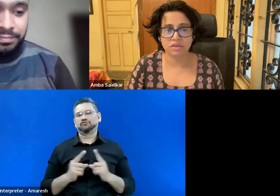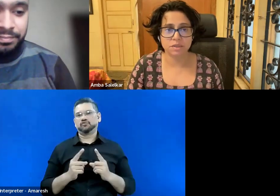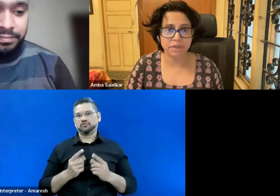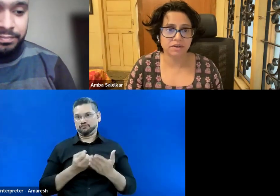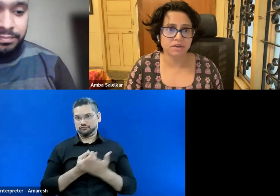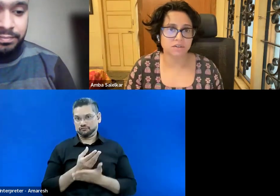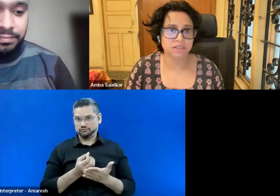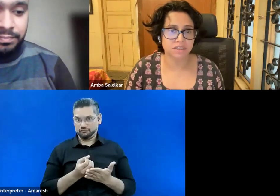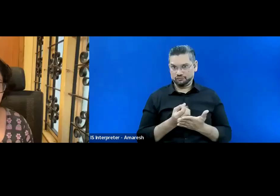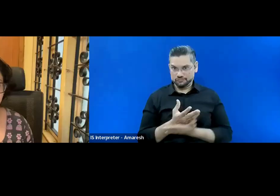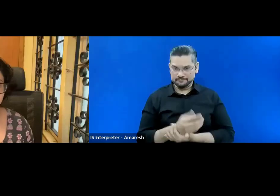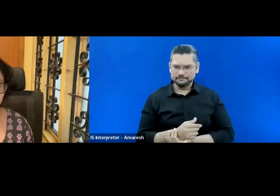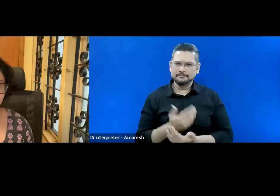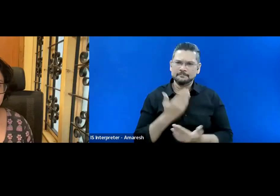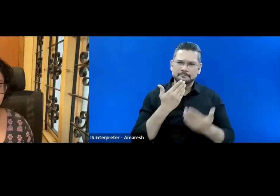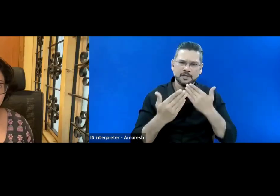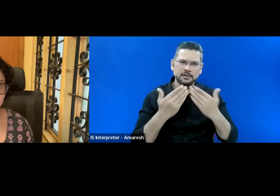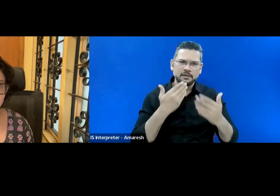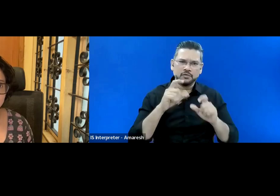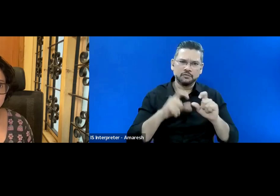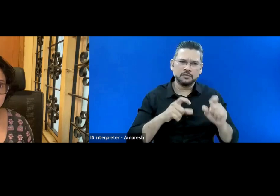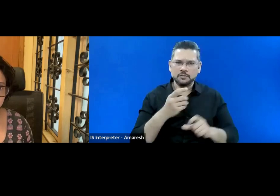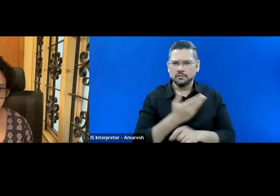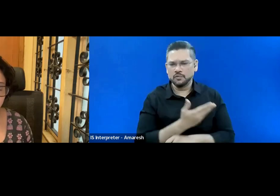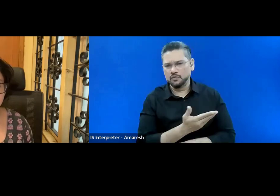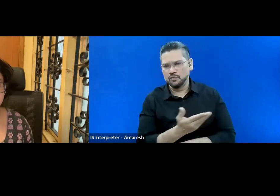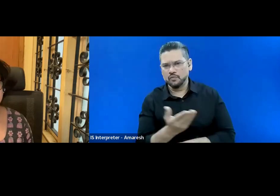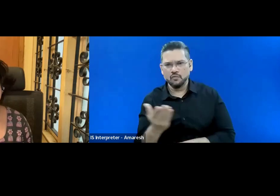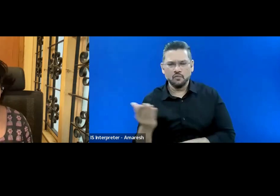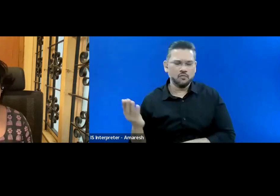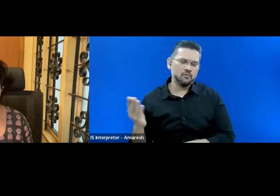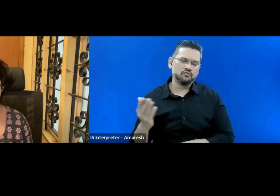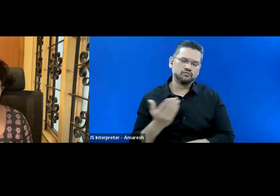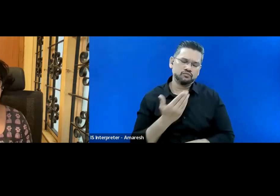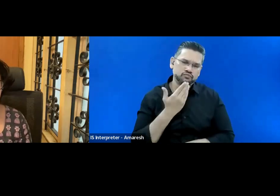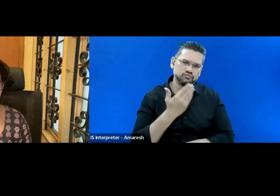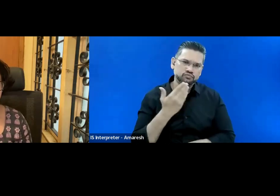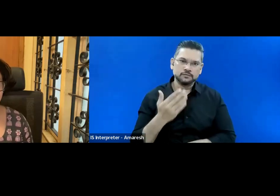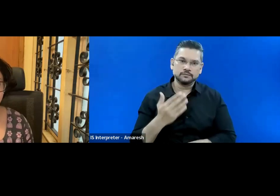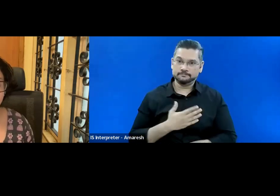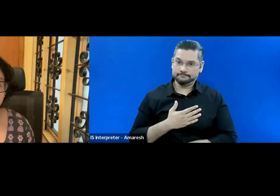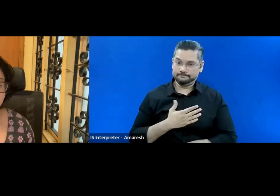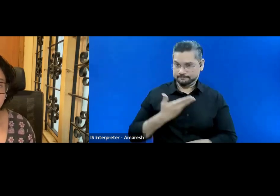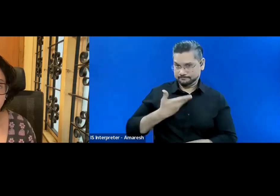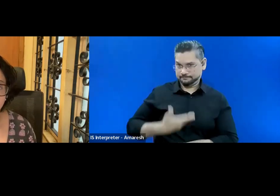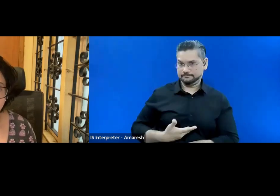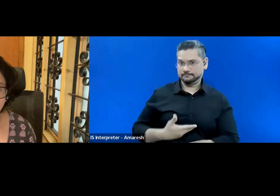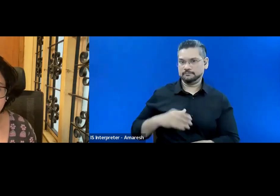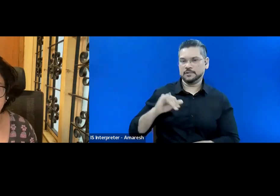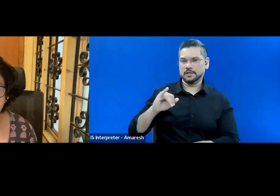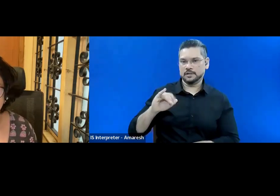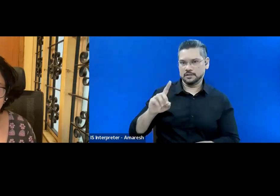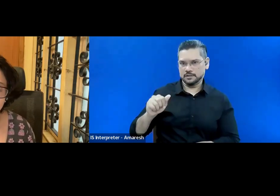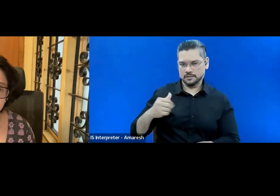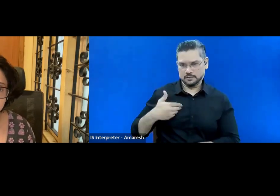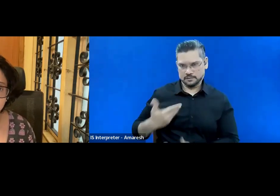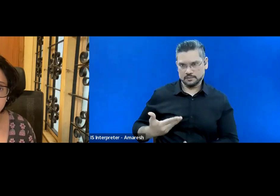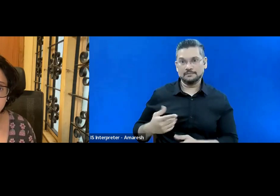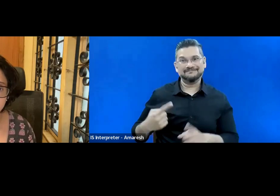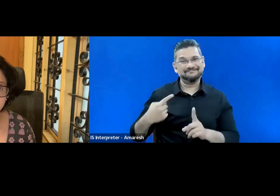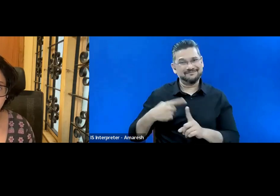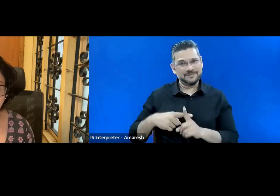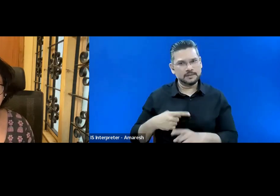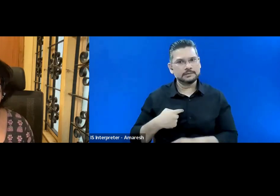all of the speakers. First of all, I mean, I am here representing IDA, but I'm also a woman with